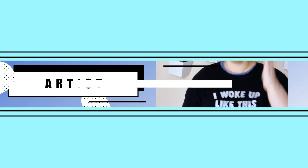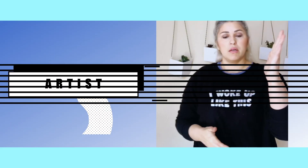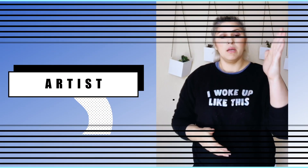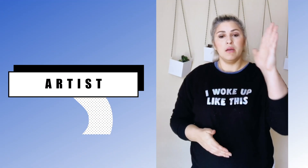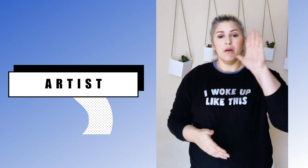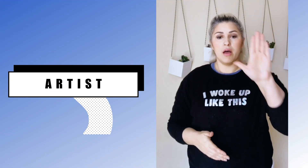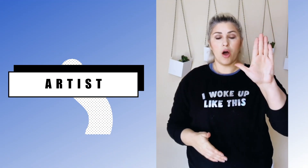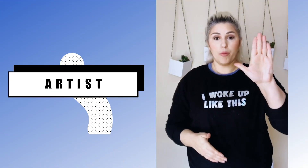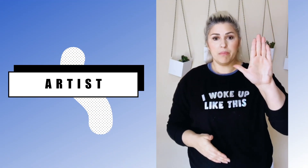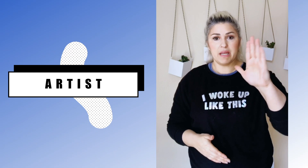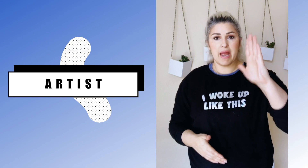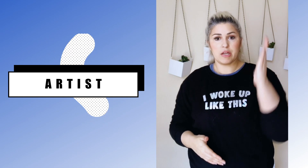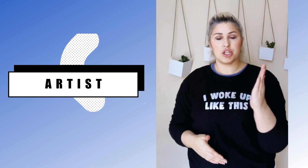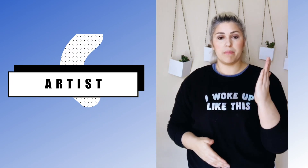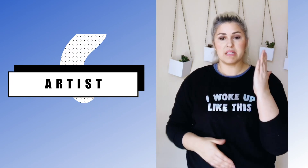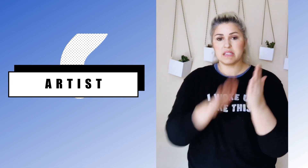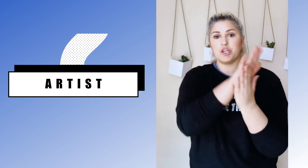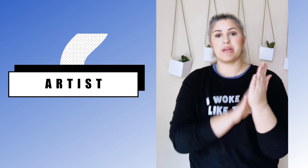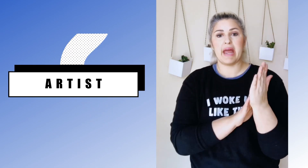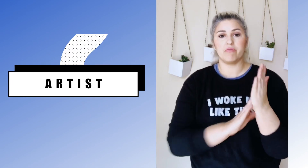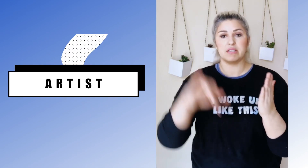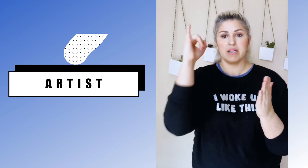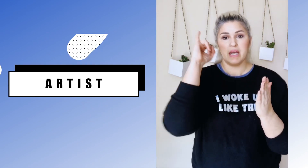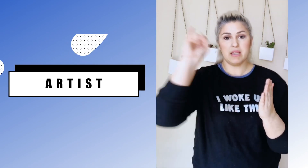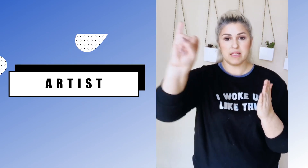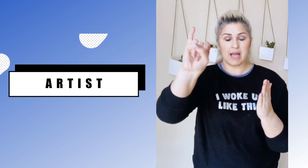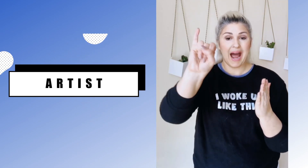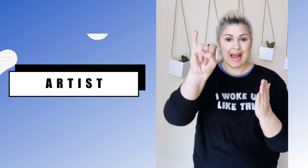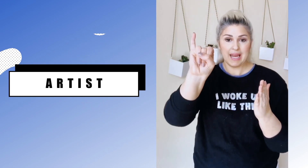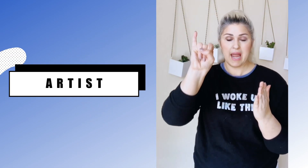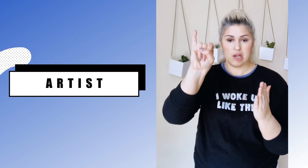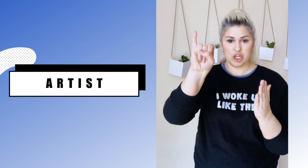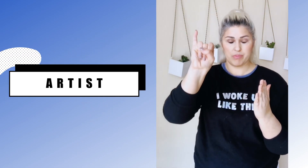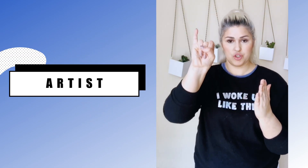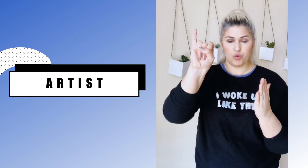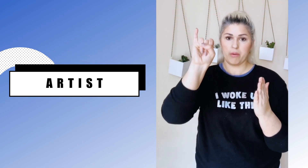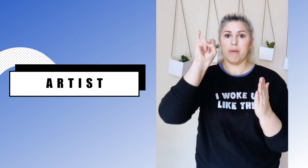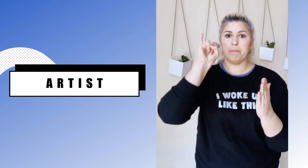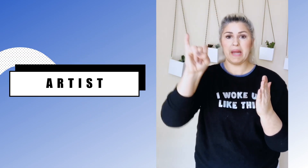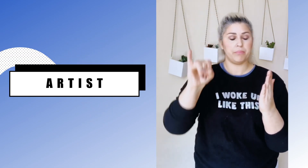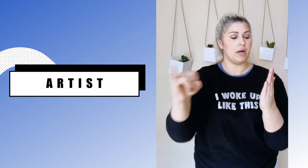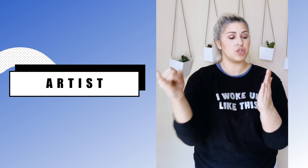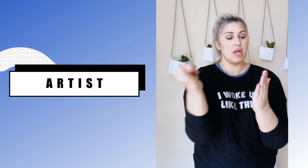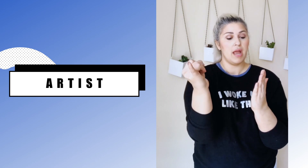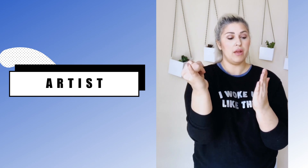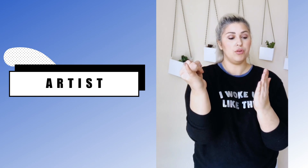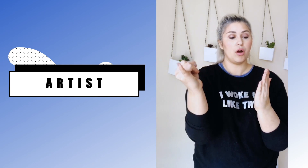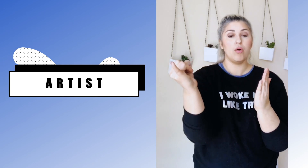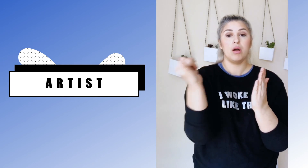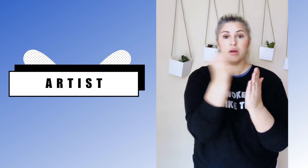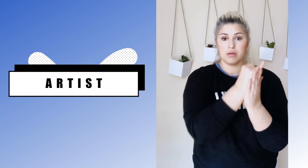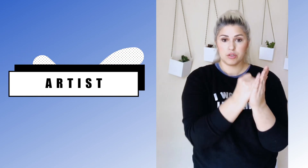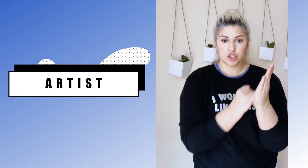Artist. Open B hand shape, this is like your canvas, and this I hand shape is your paintbrush, and